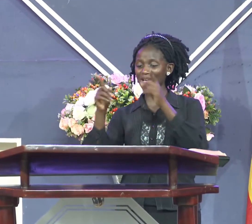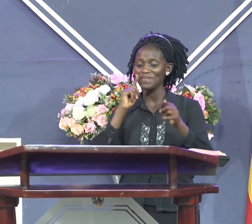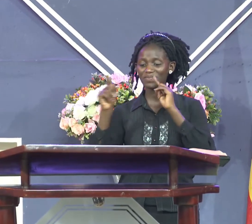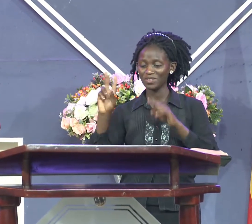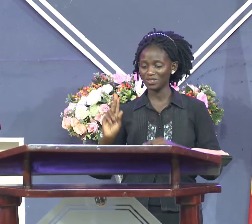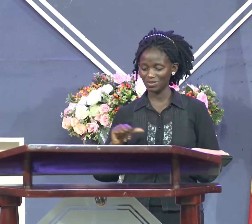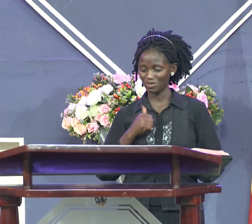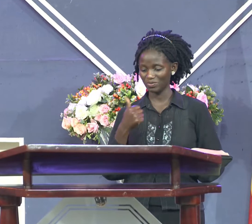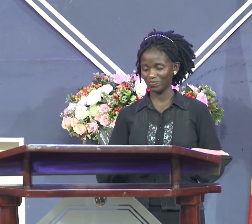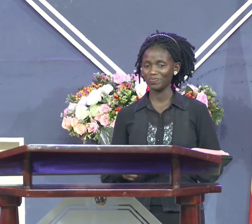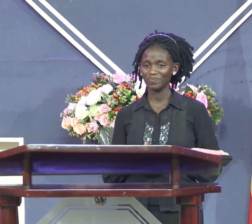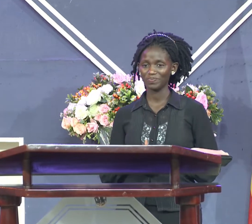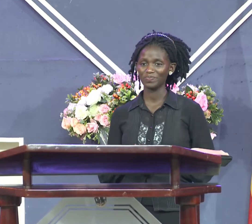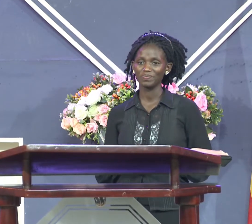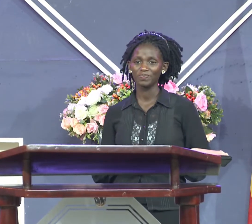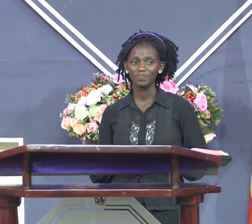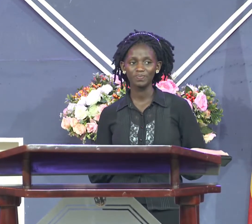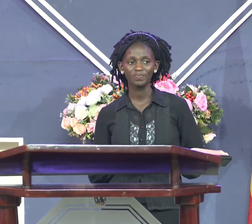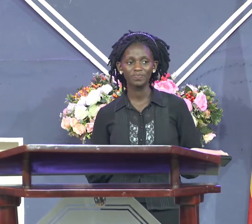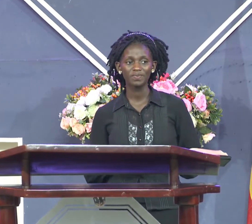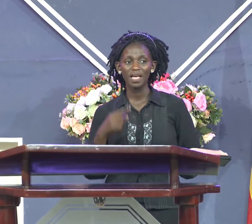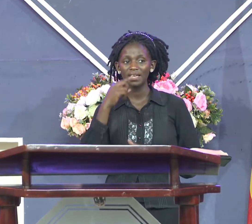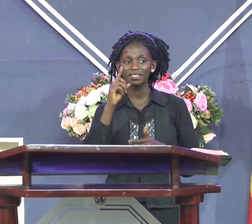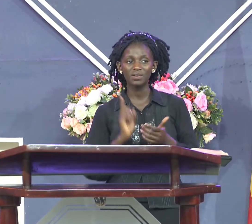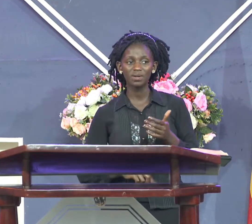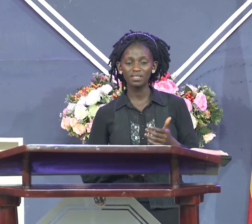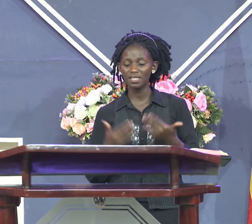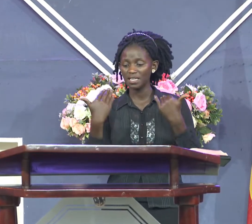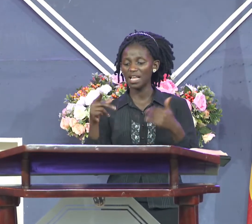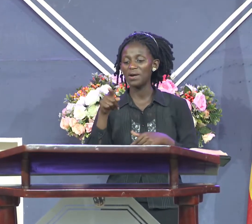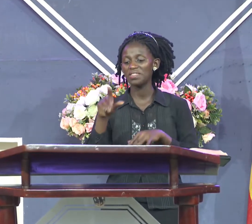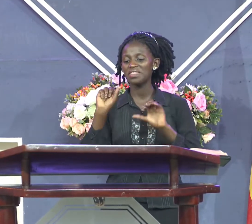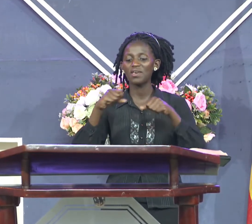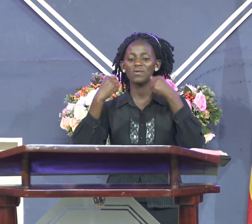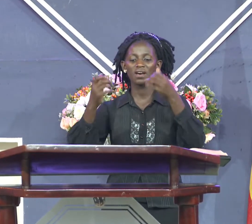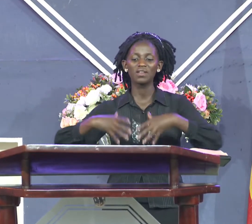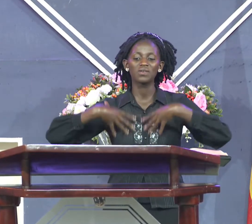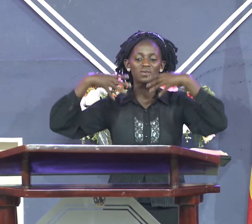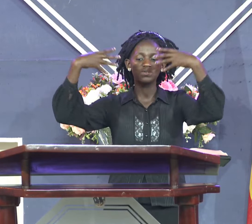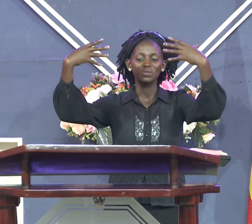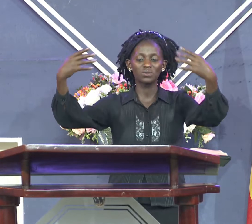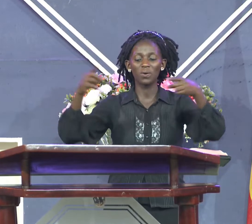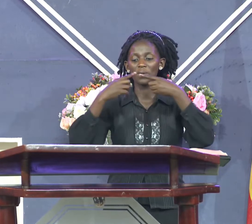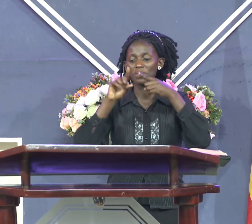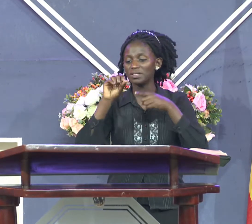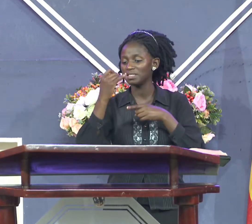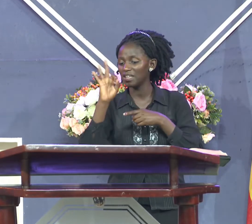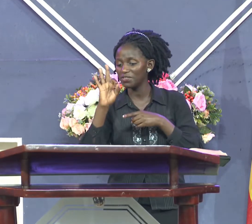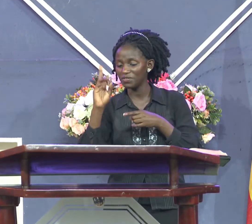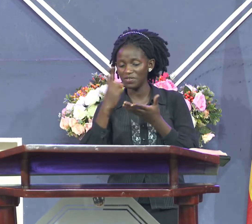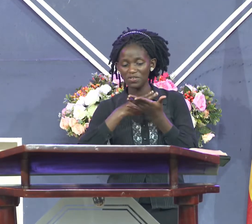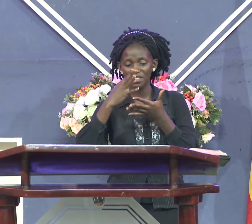Then someone came from behind and spoke to me. Nangamba era otosobola kuyitawo okujjako ngo omwoyo